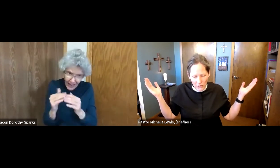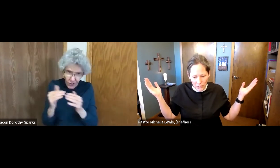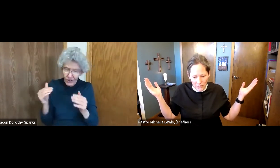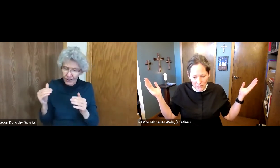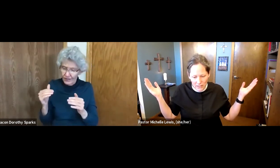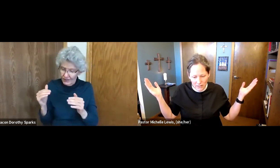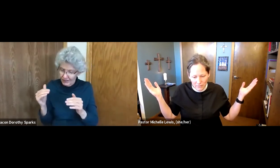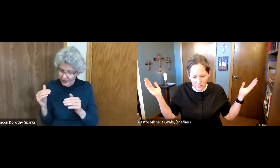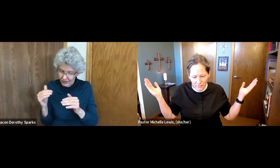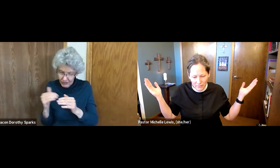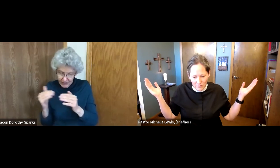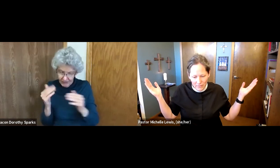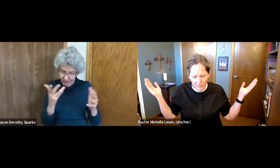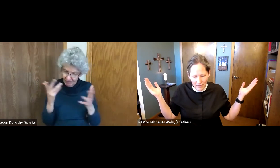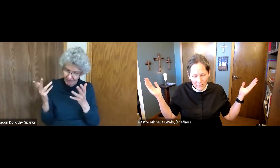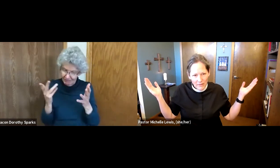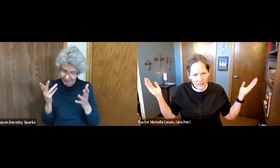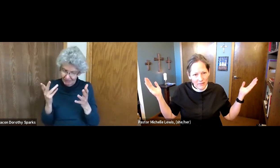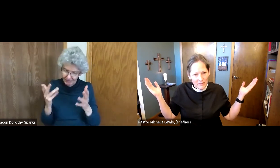in righteousness,